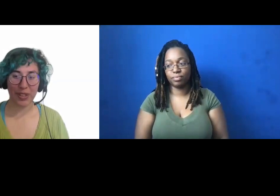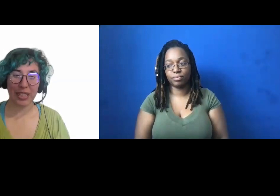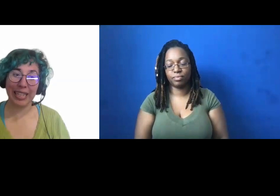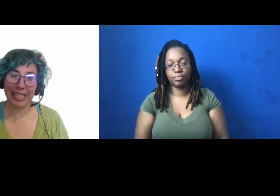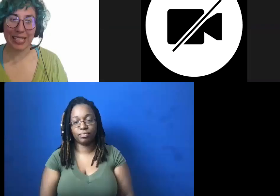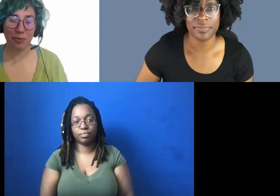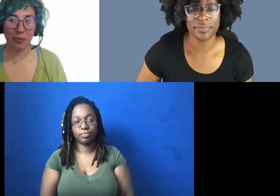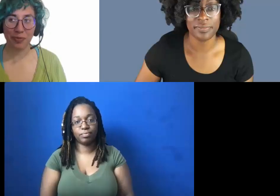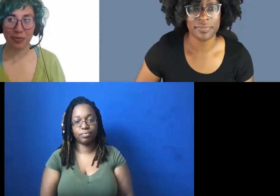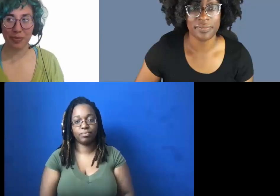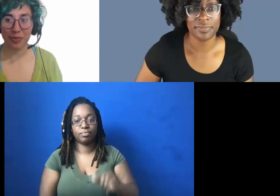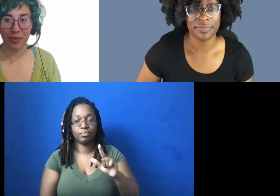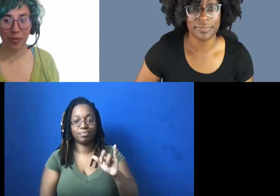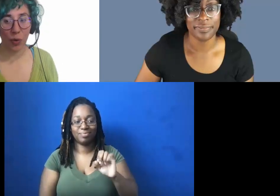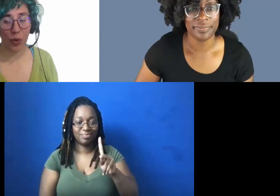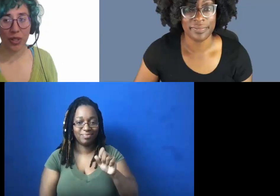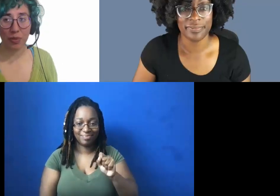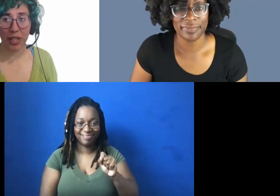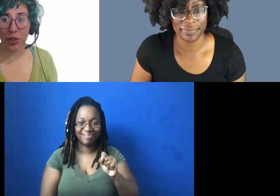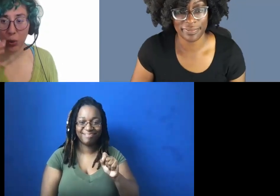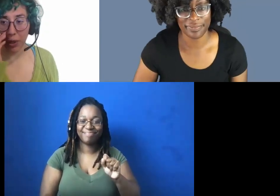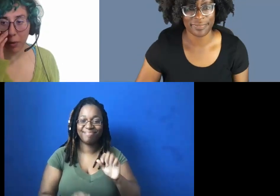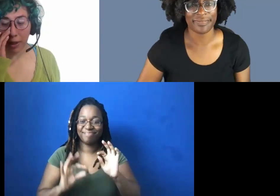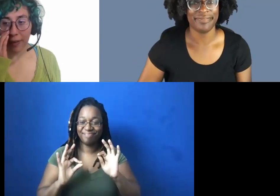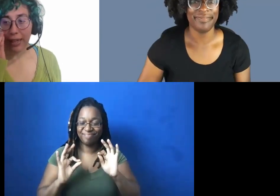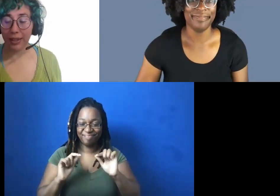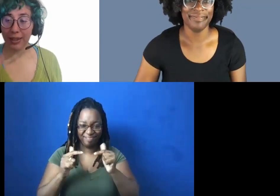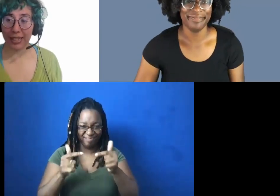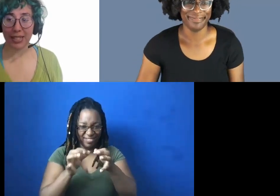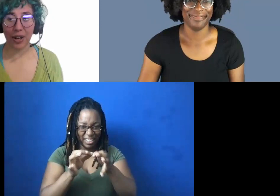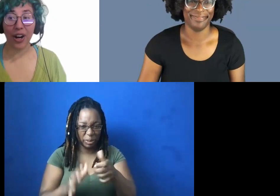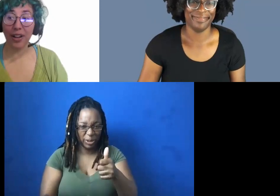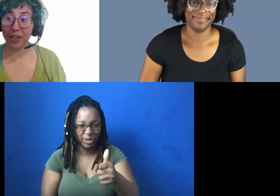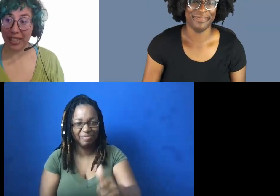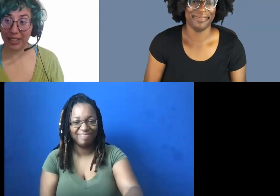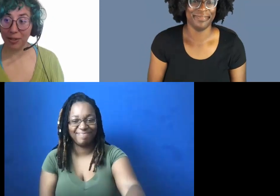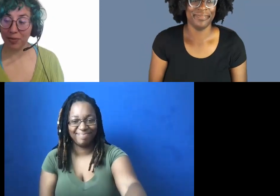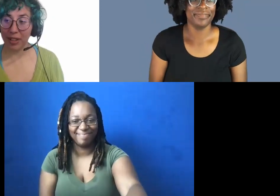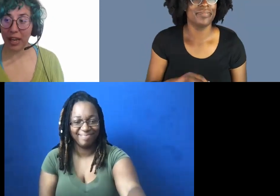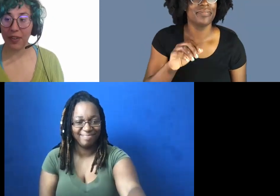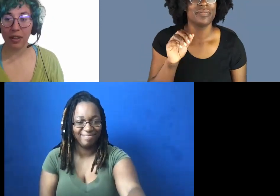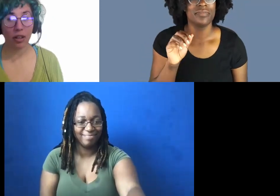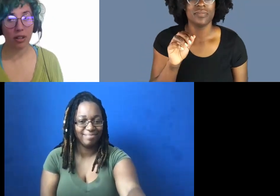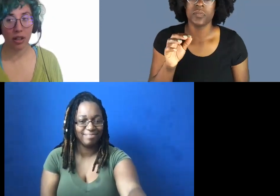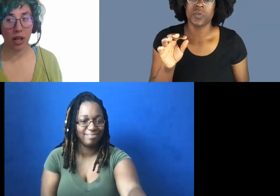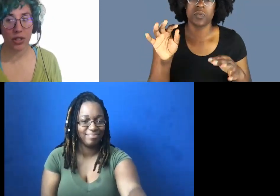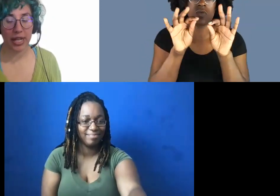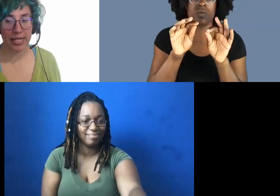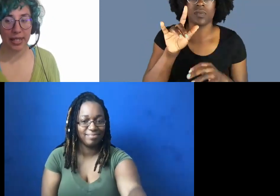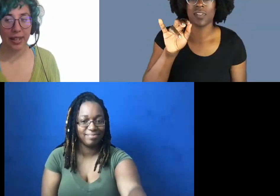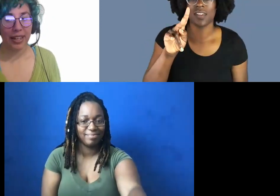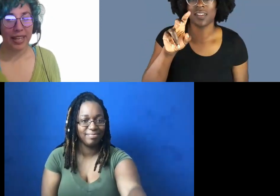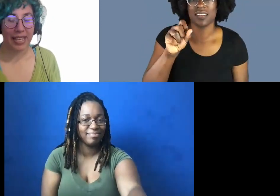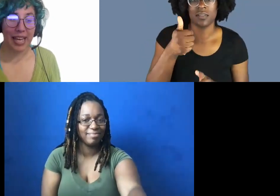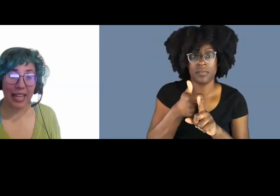So links. We want to make sure that links are underlined and the color and